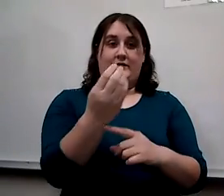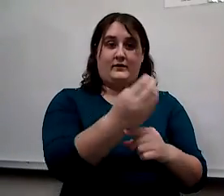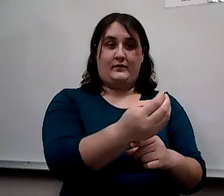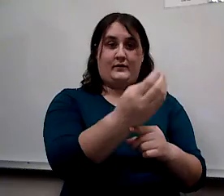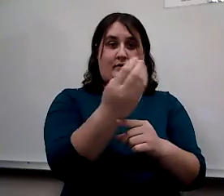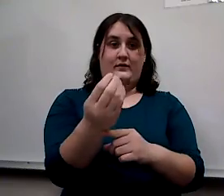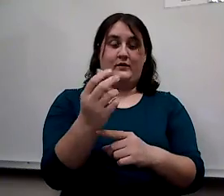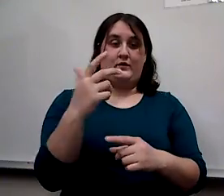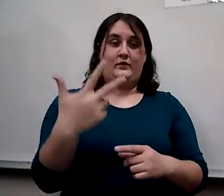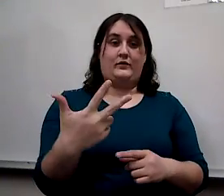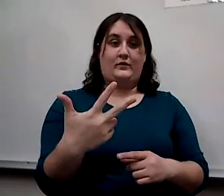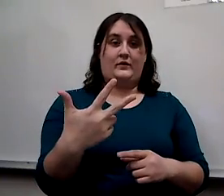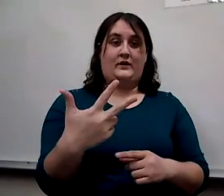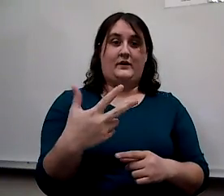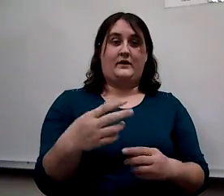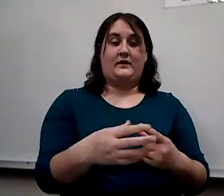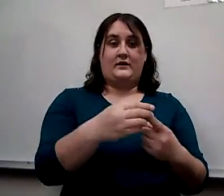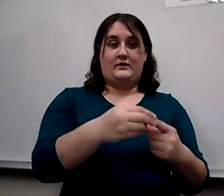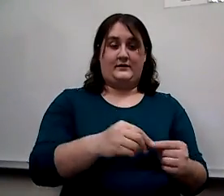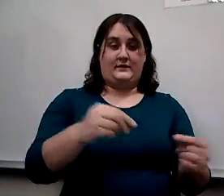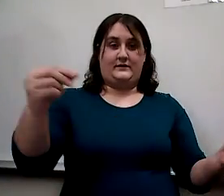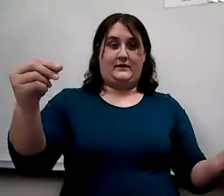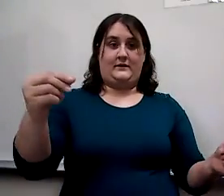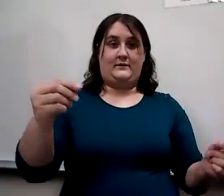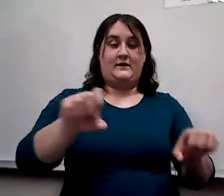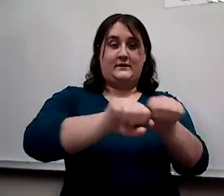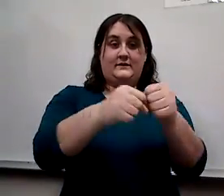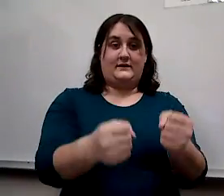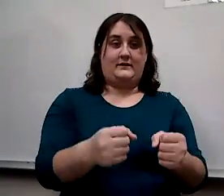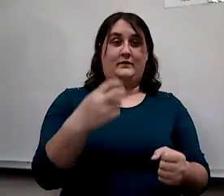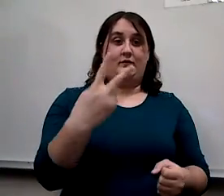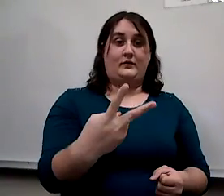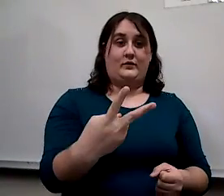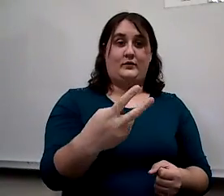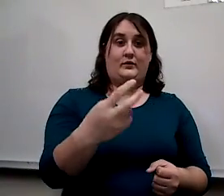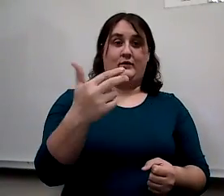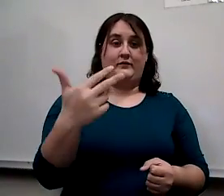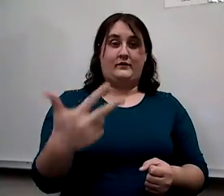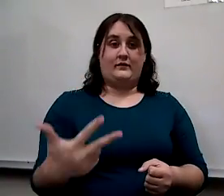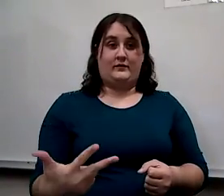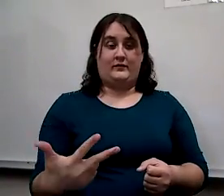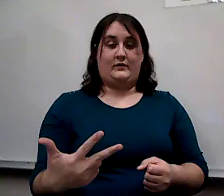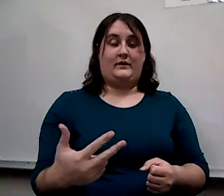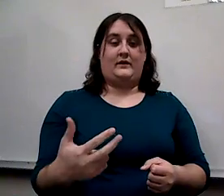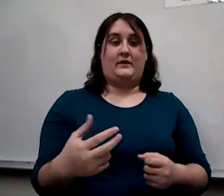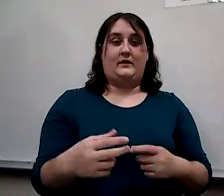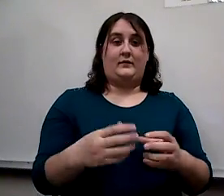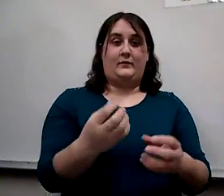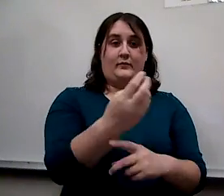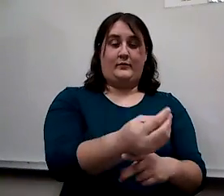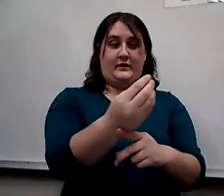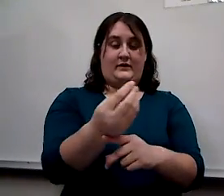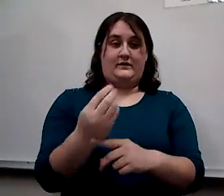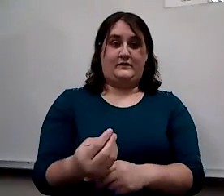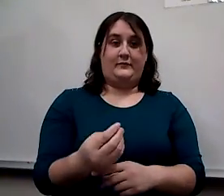snap off 2 of the 3 buds, the plant will direct its energy into the one remaining bud and produce a rose you